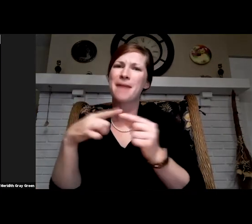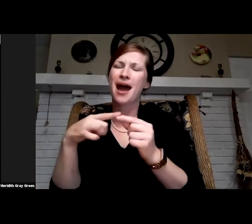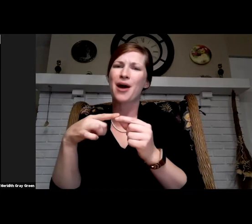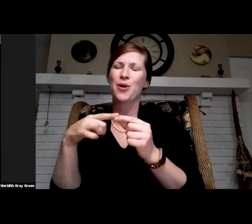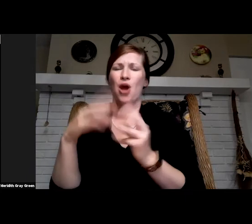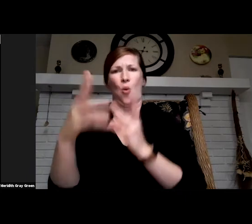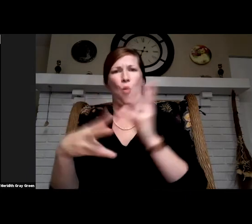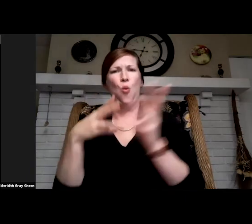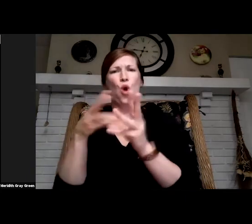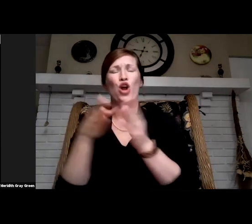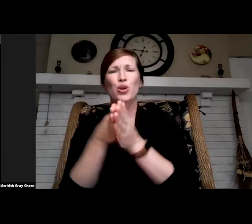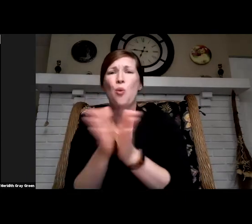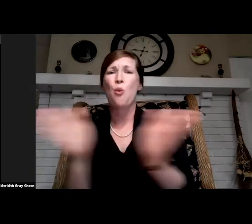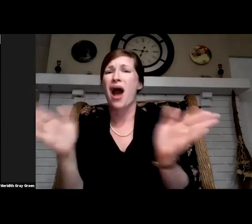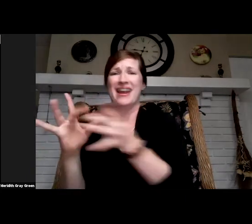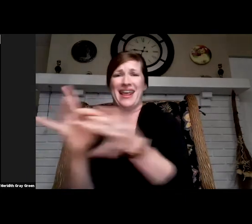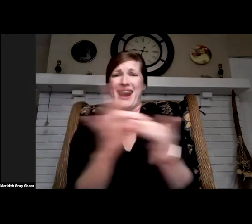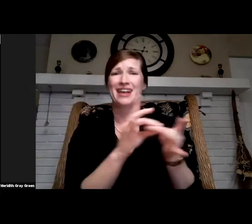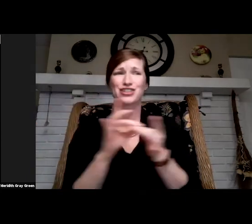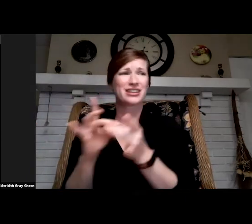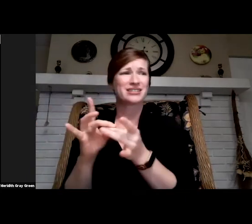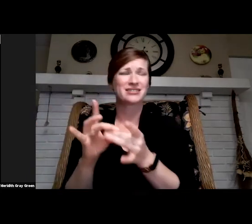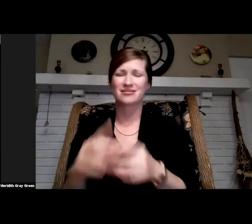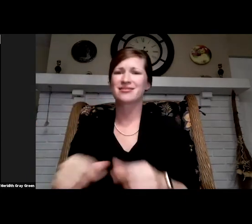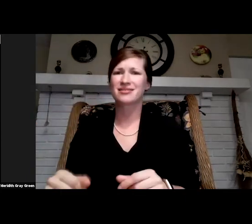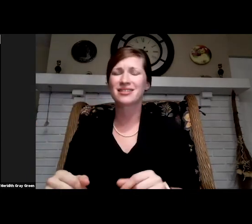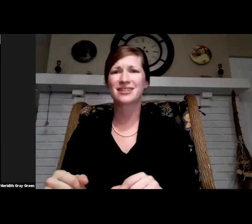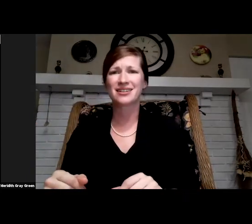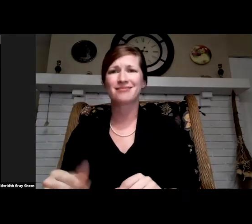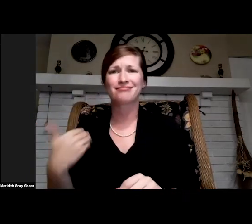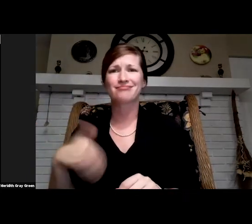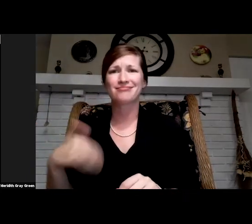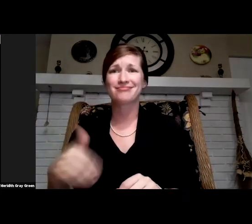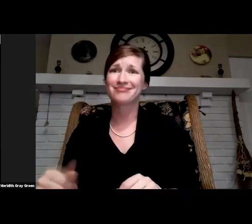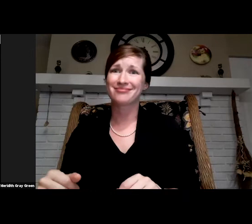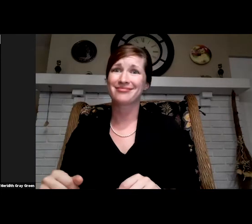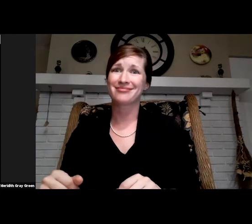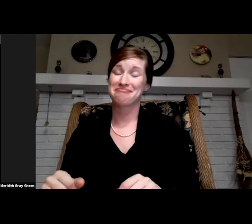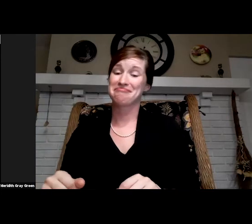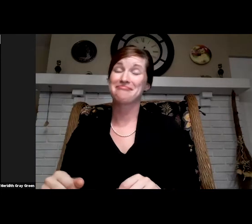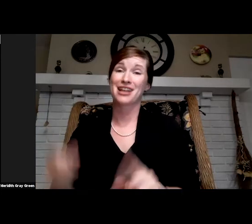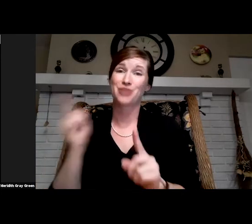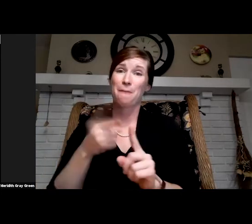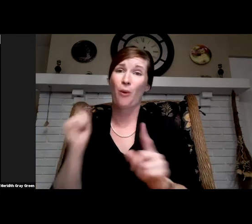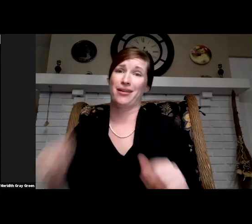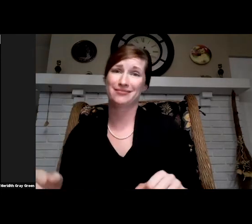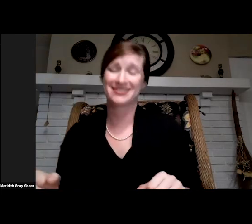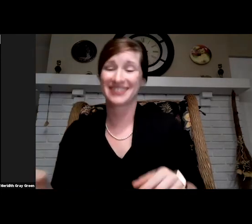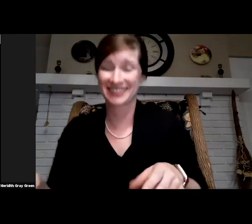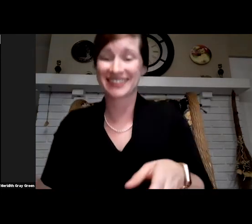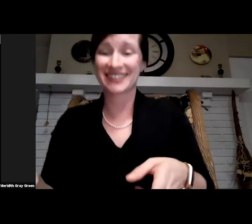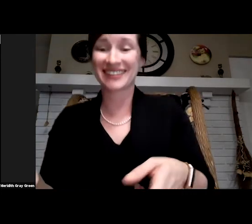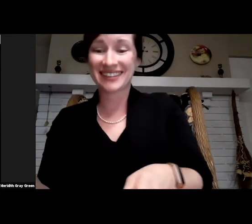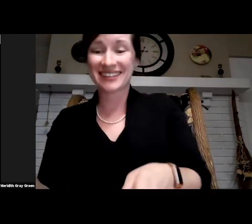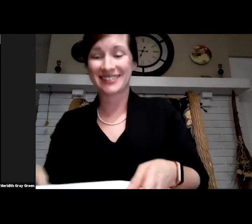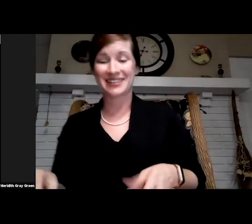Really, I like what someone said about worldwide connection. That was impactful.